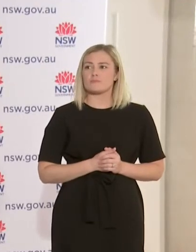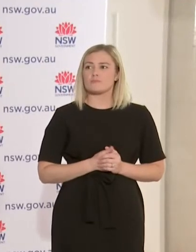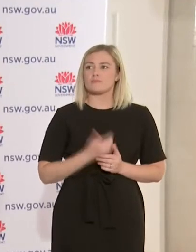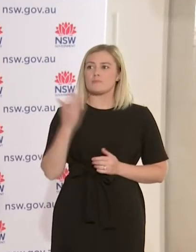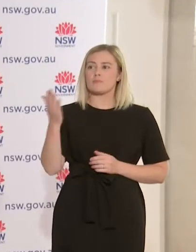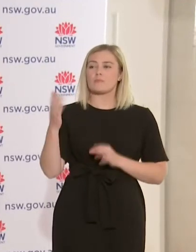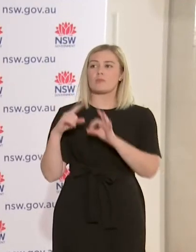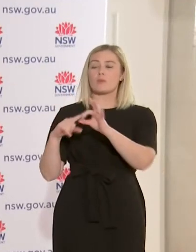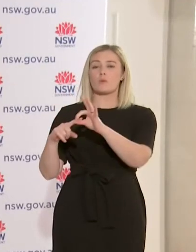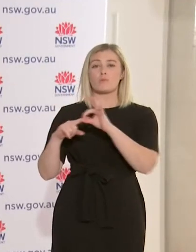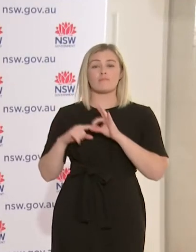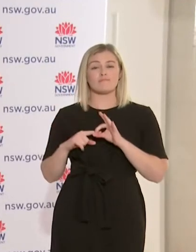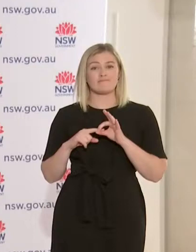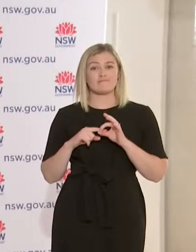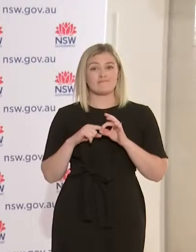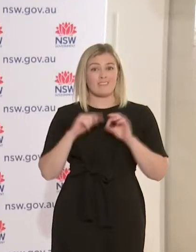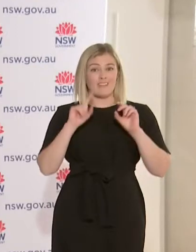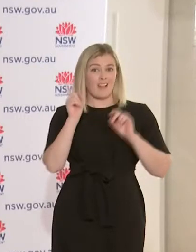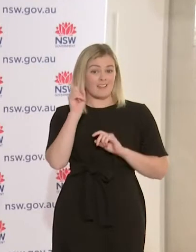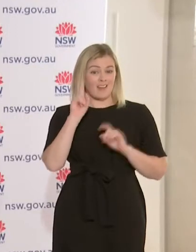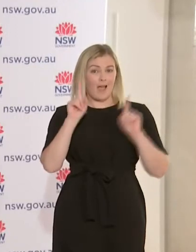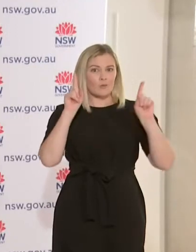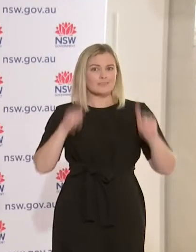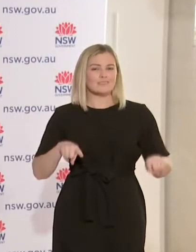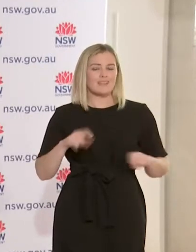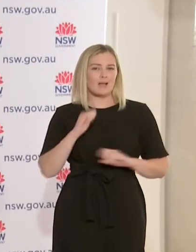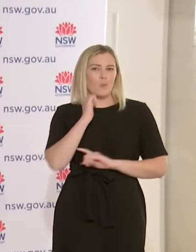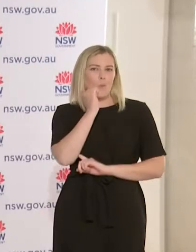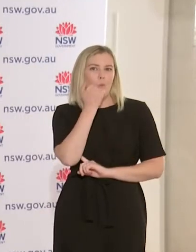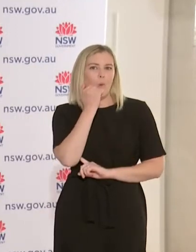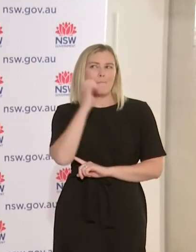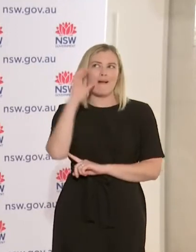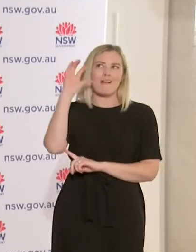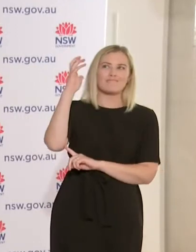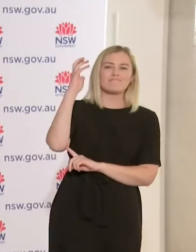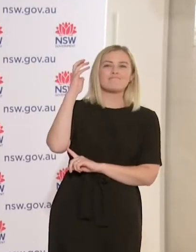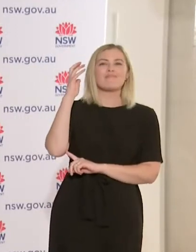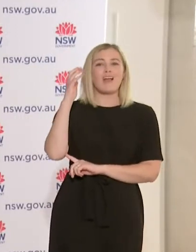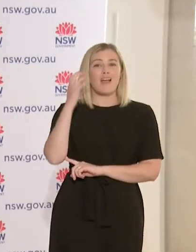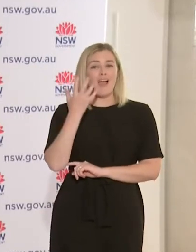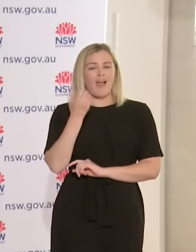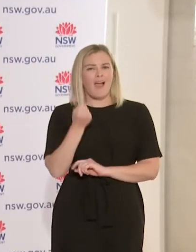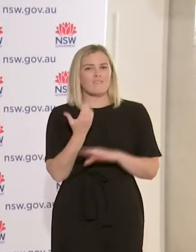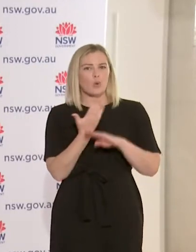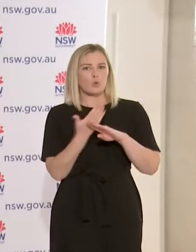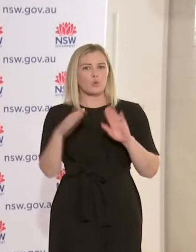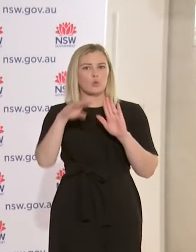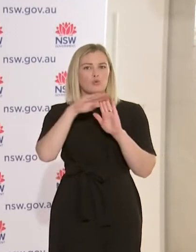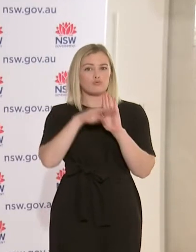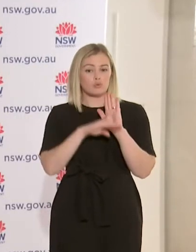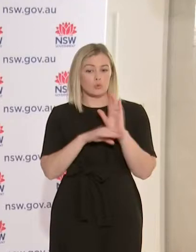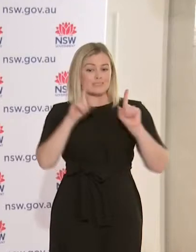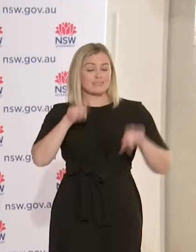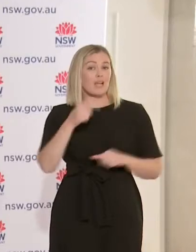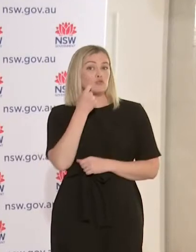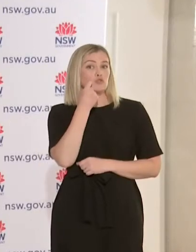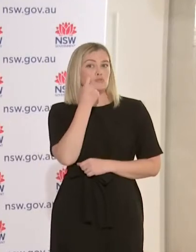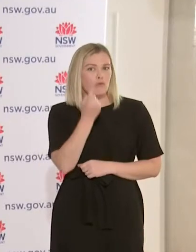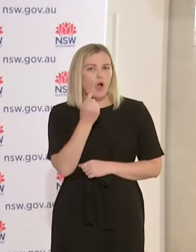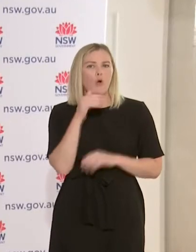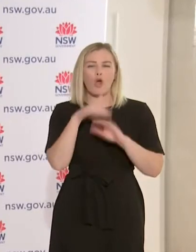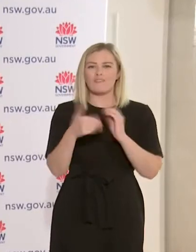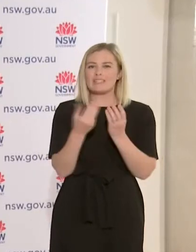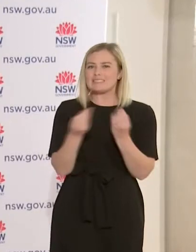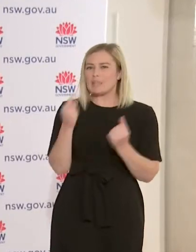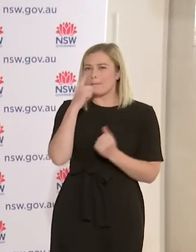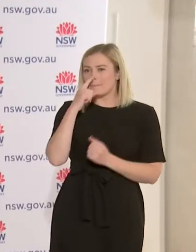to warm up, obviously that's going to be helping the situation as well. We've got new rules coming in for people tomorrow. We've